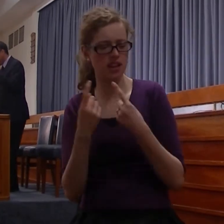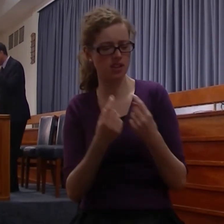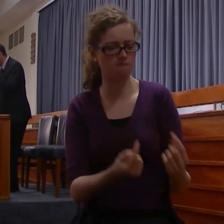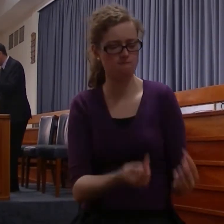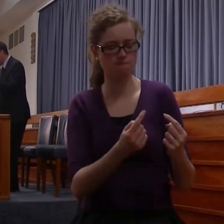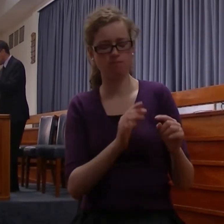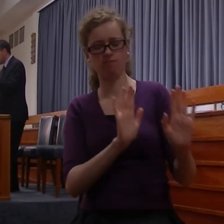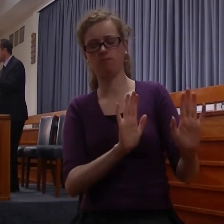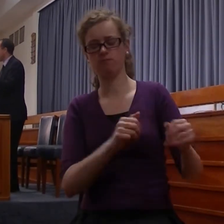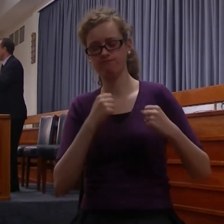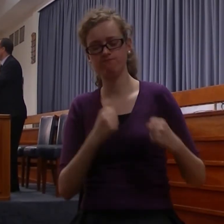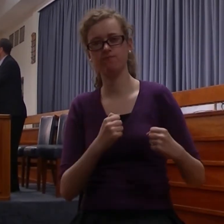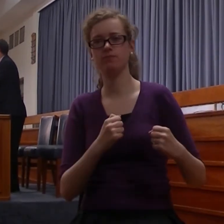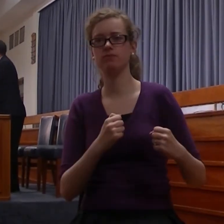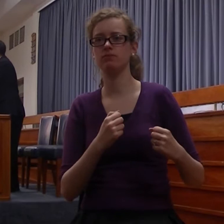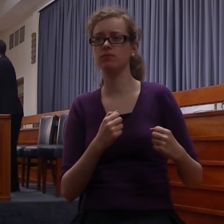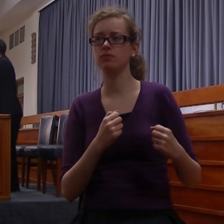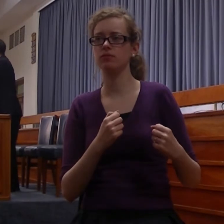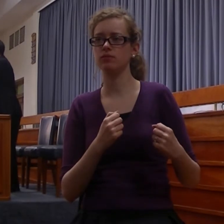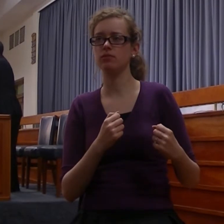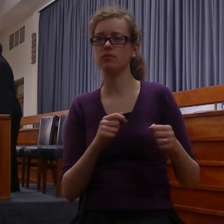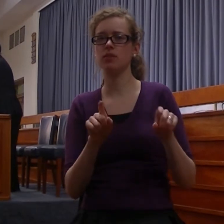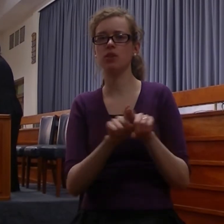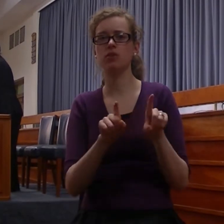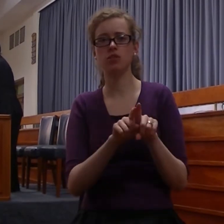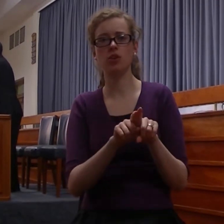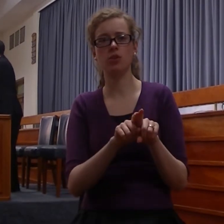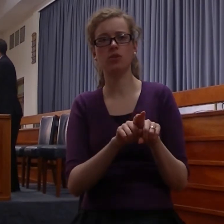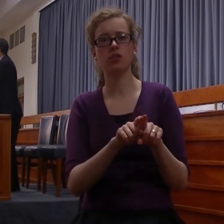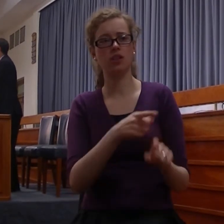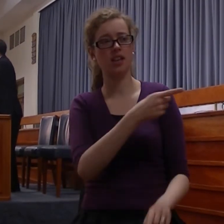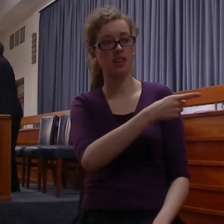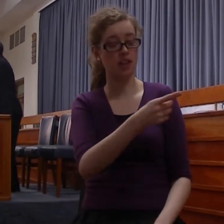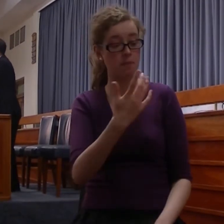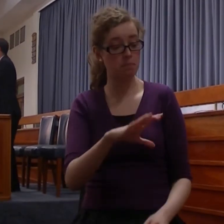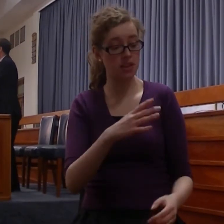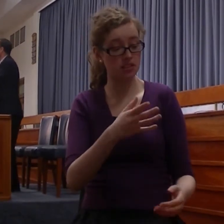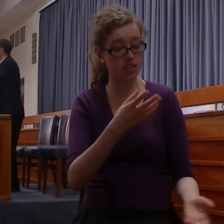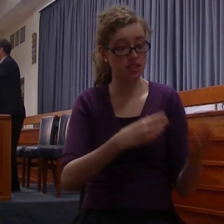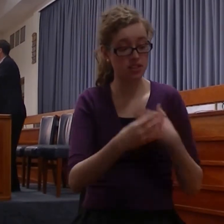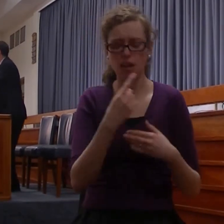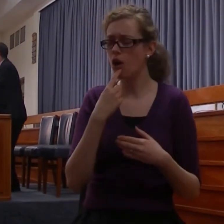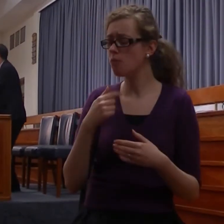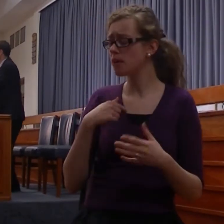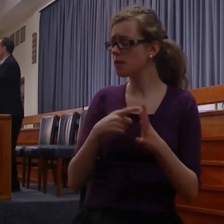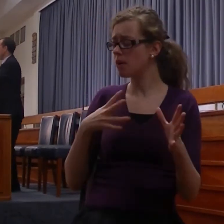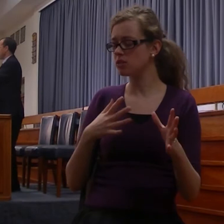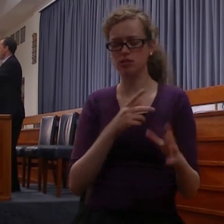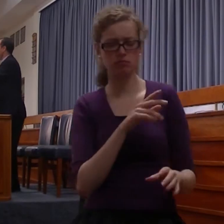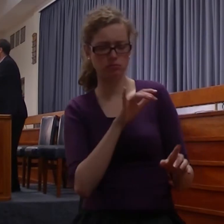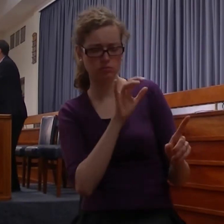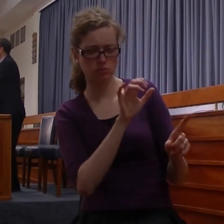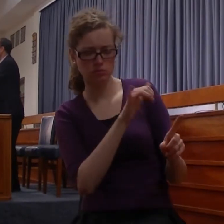doctrinally, for sound doctrine, but they also stood against liars, and they have tested them